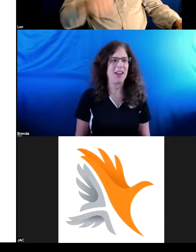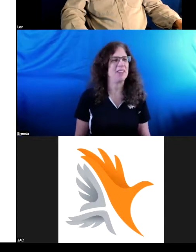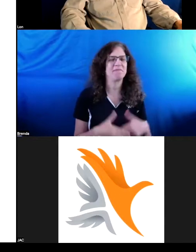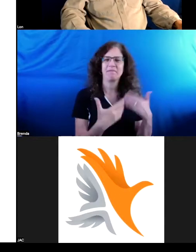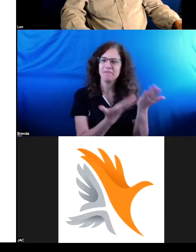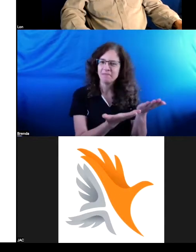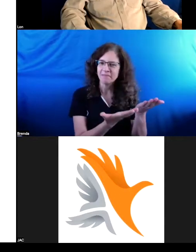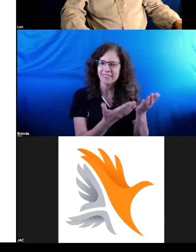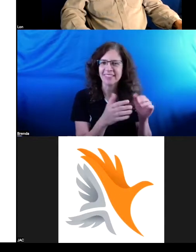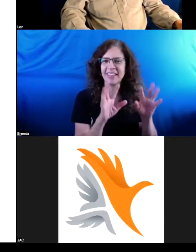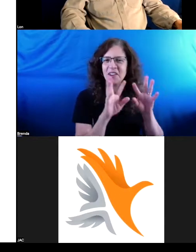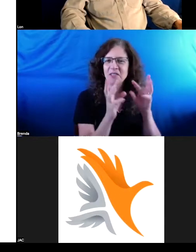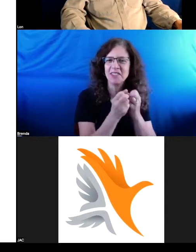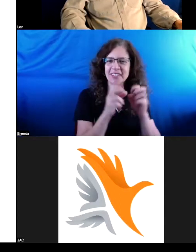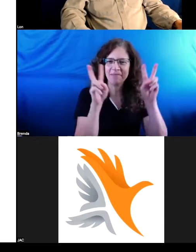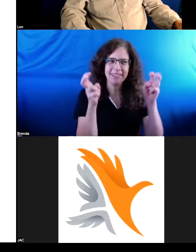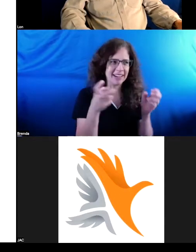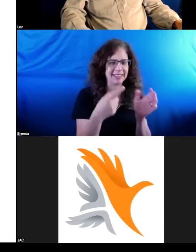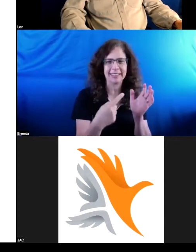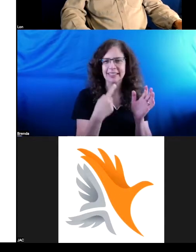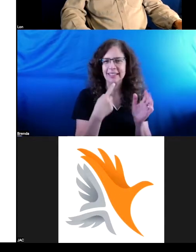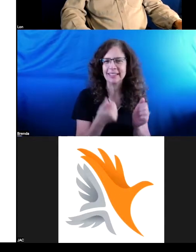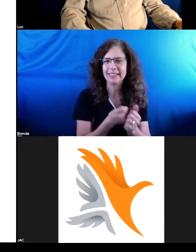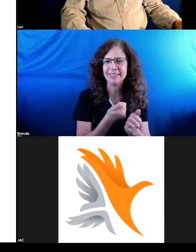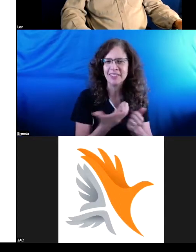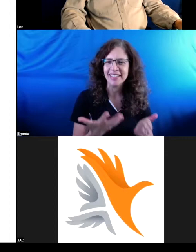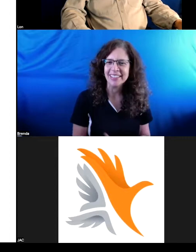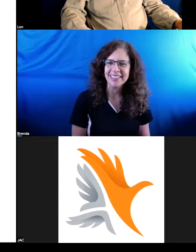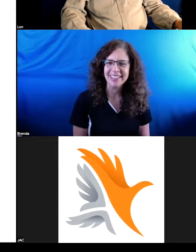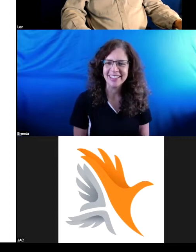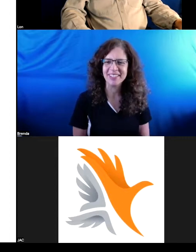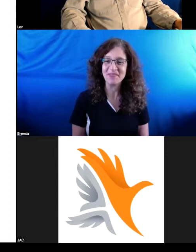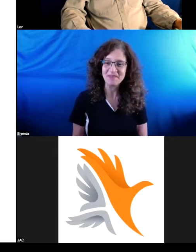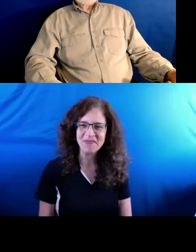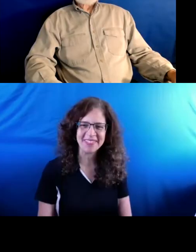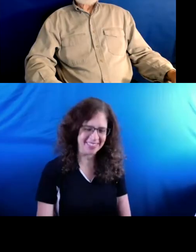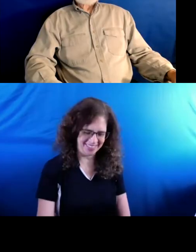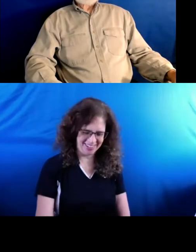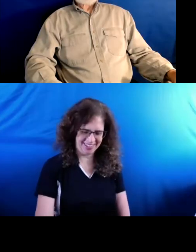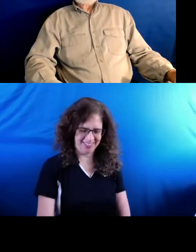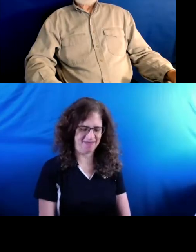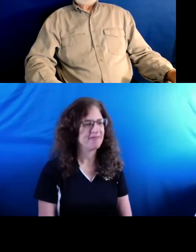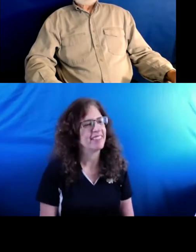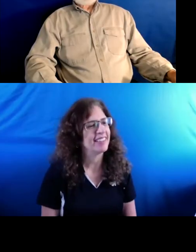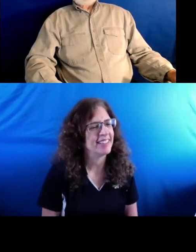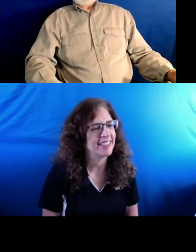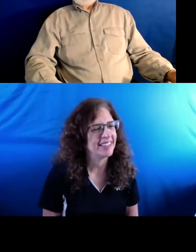Ready, Lon? Yes. Okay. This workshop, the title says